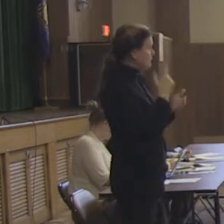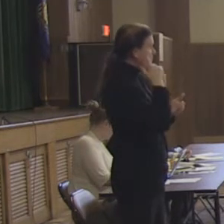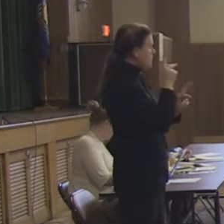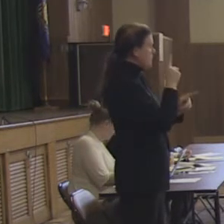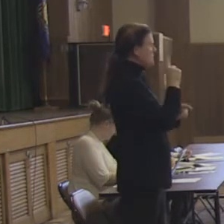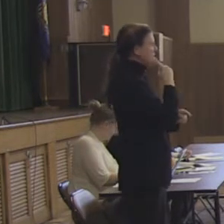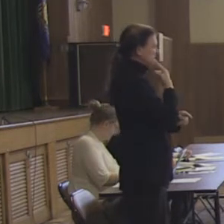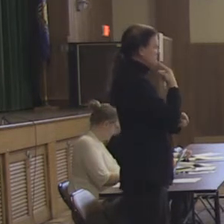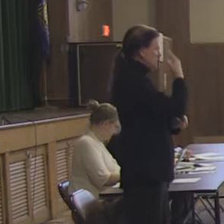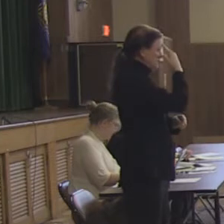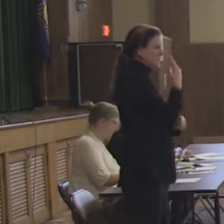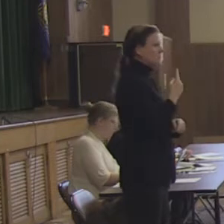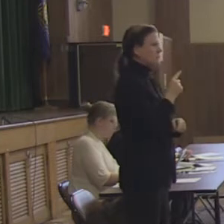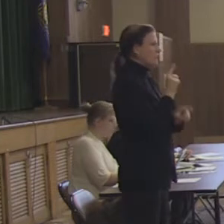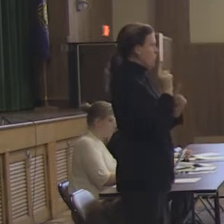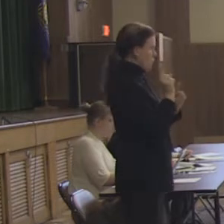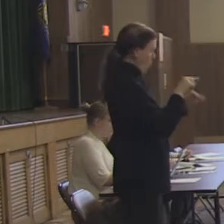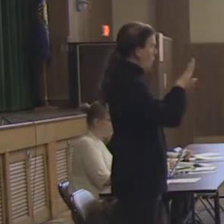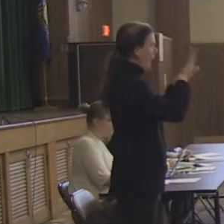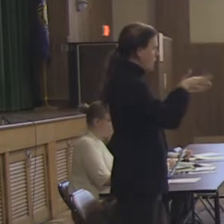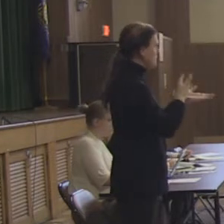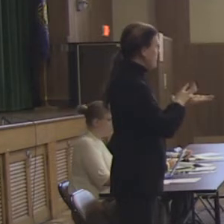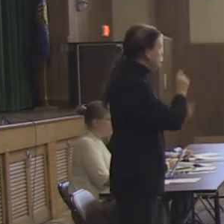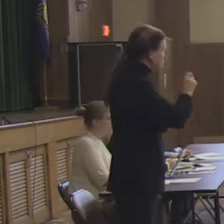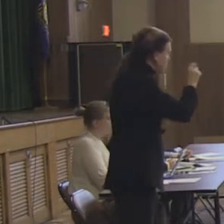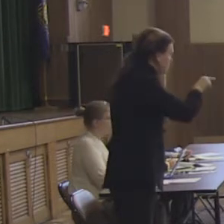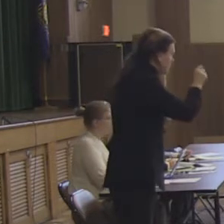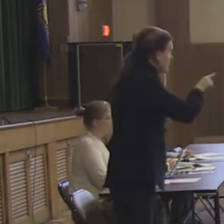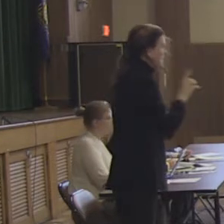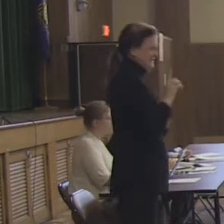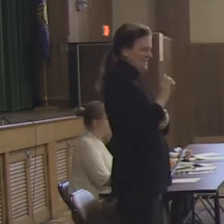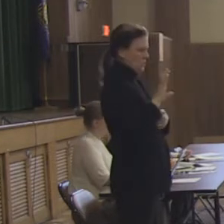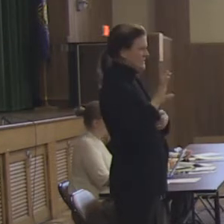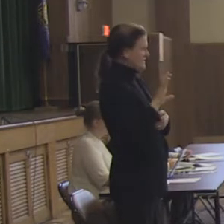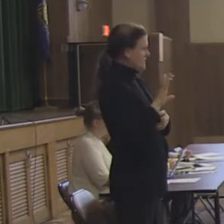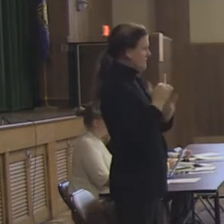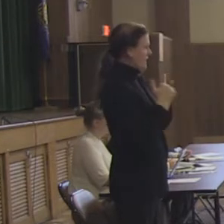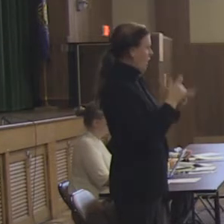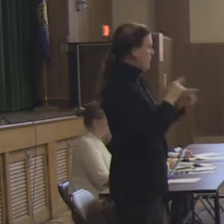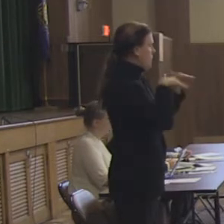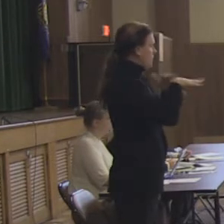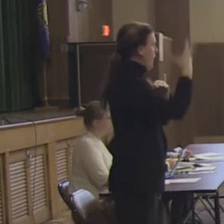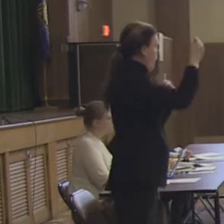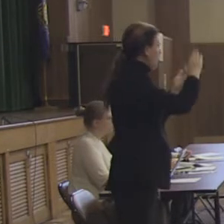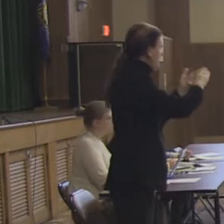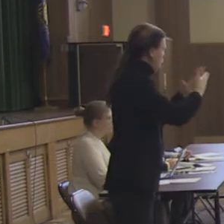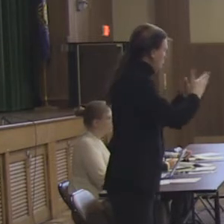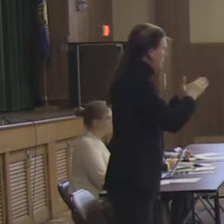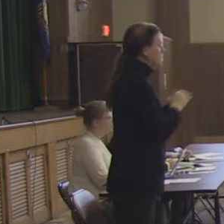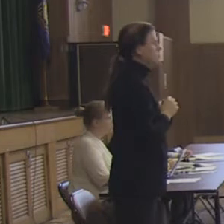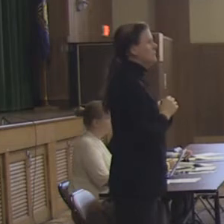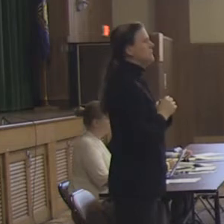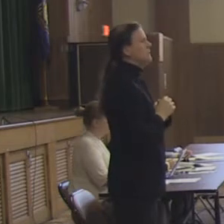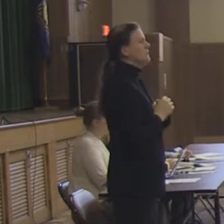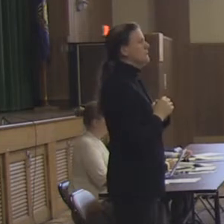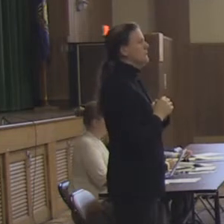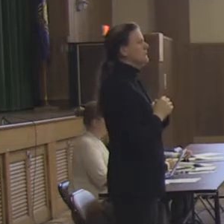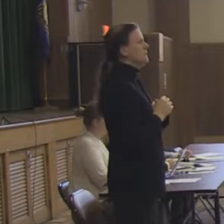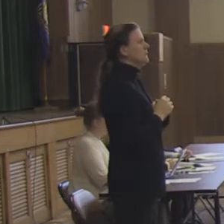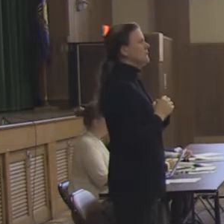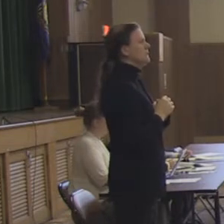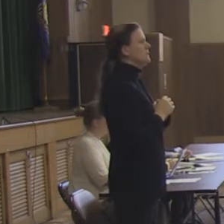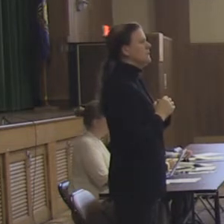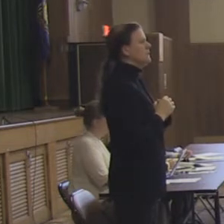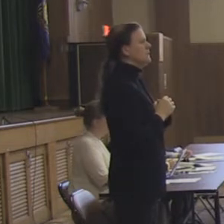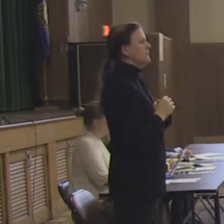basis to people in their homes. They were assigned by the Department of Corrections to help people who were reentering. I walked into one of